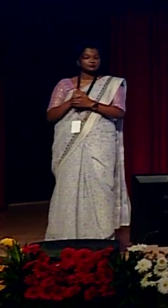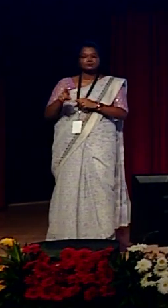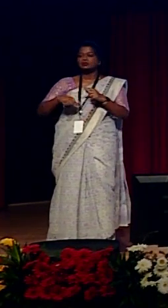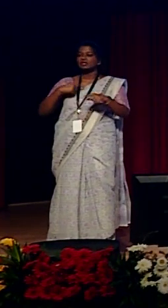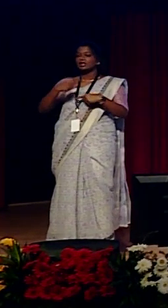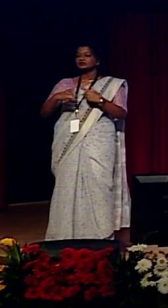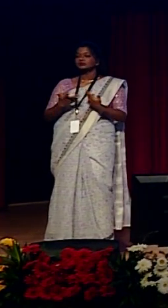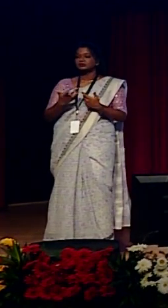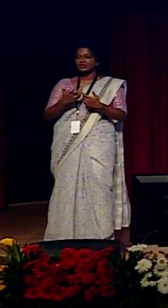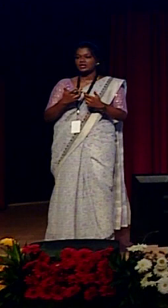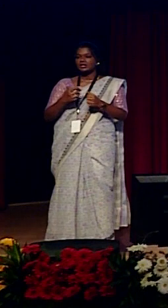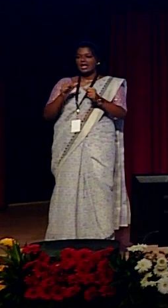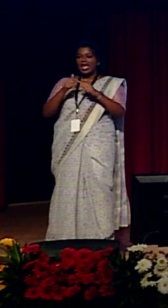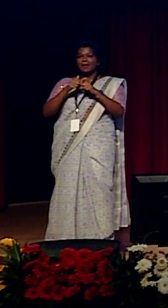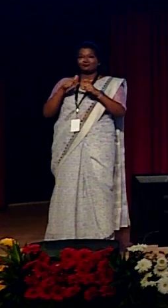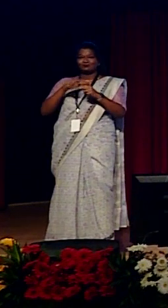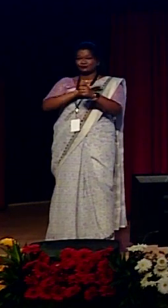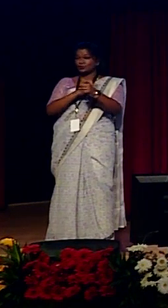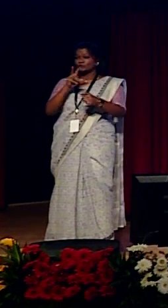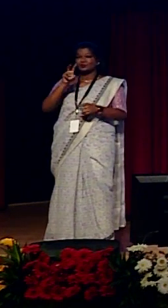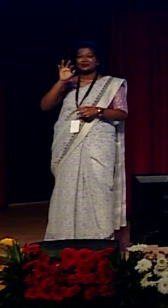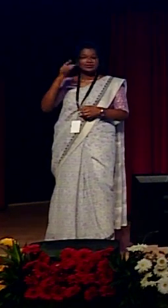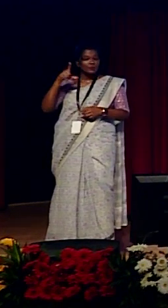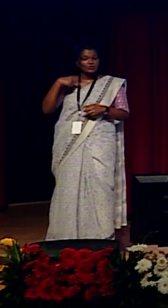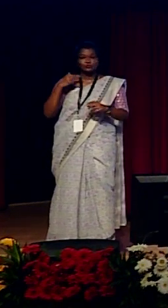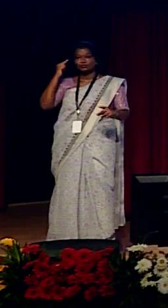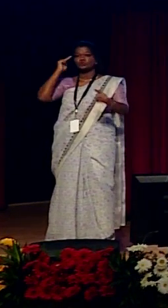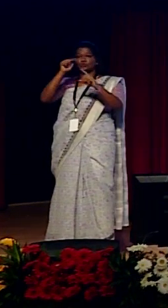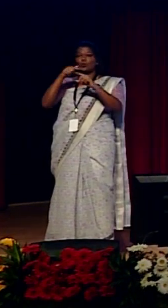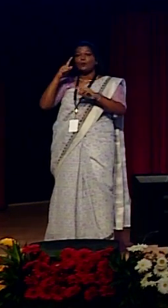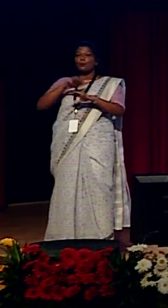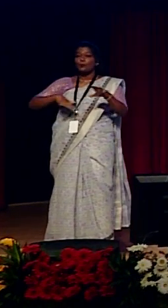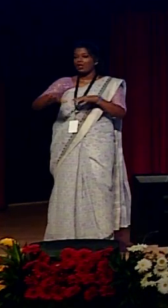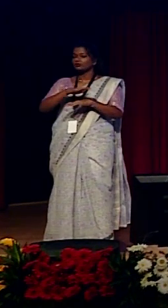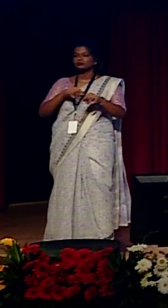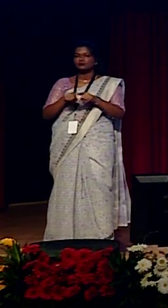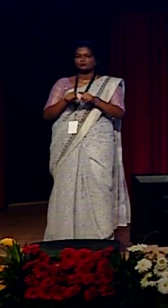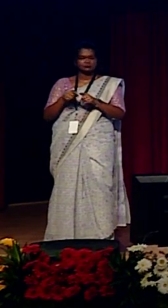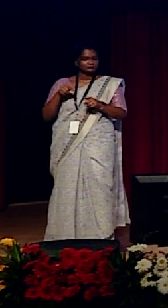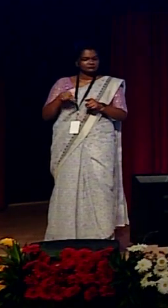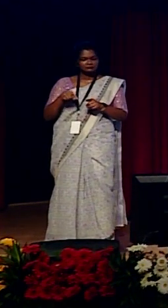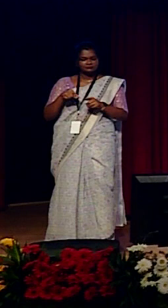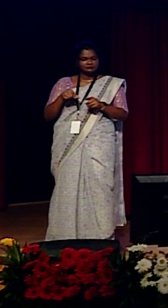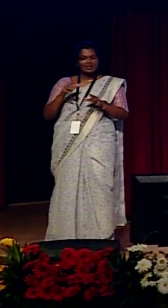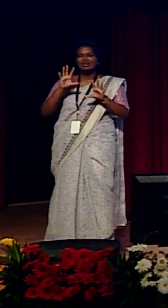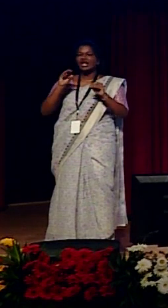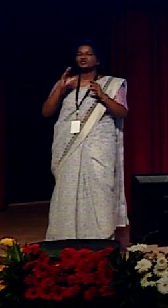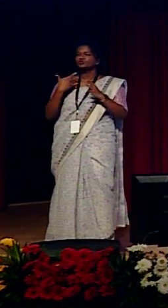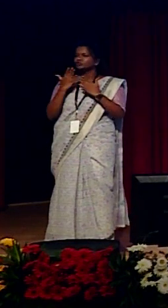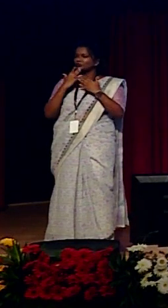next Empower, this is a pretty big goal, but we plan to beta test it with at least 10